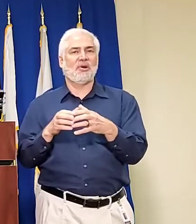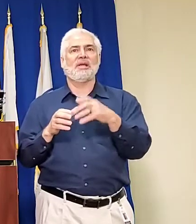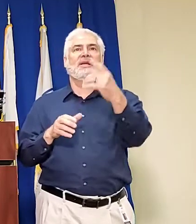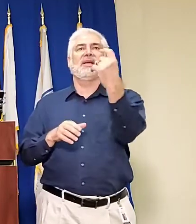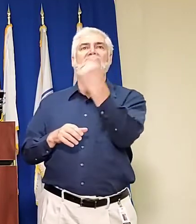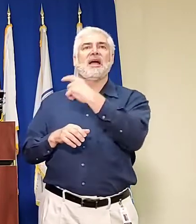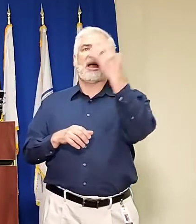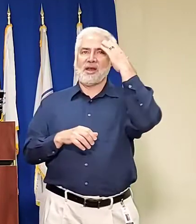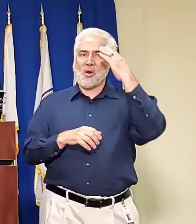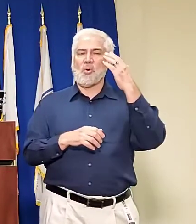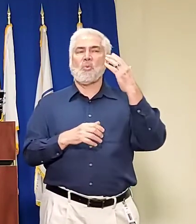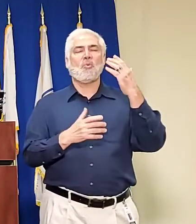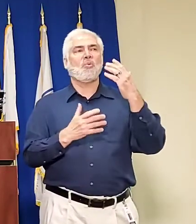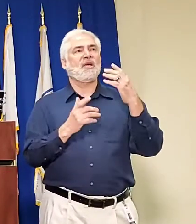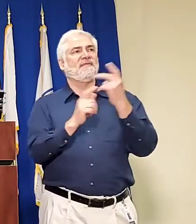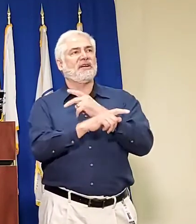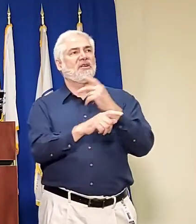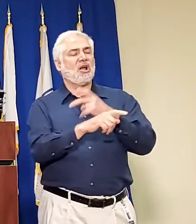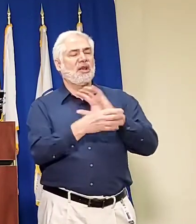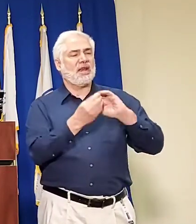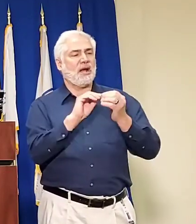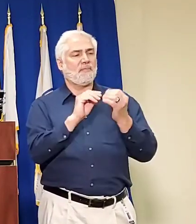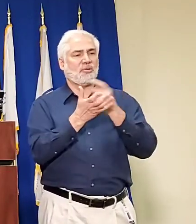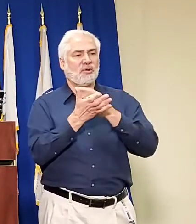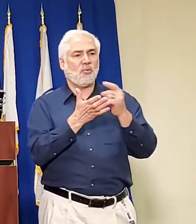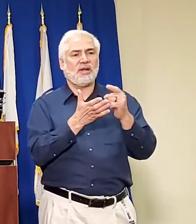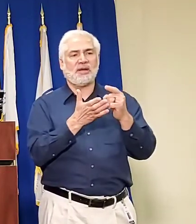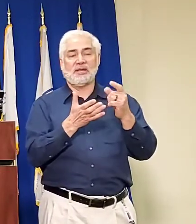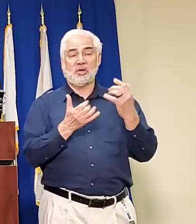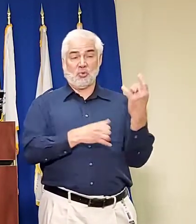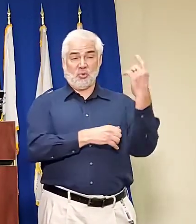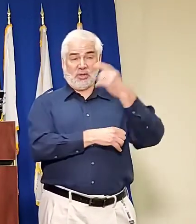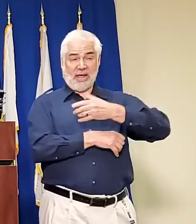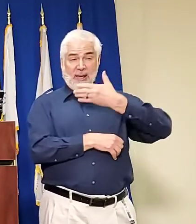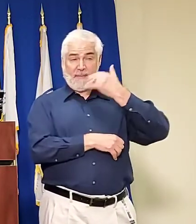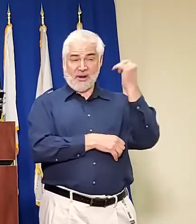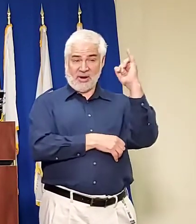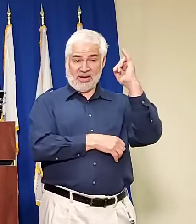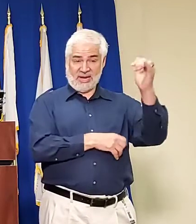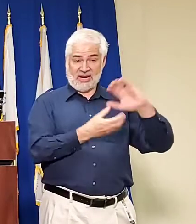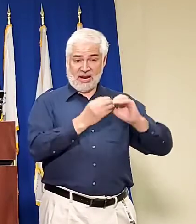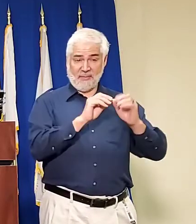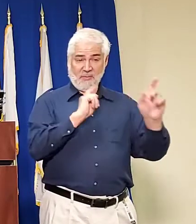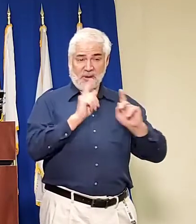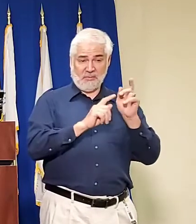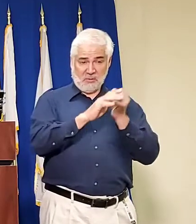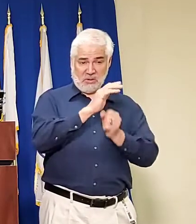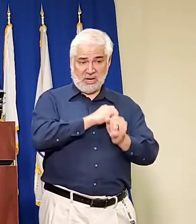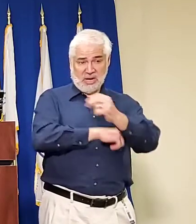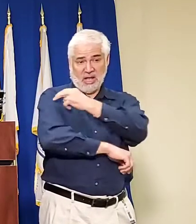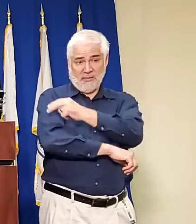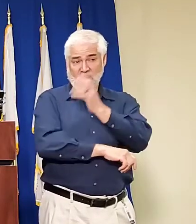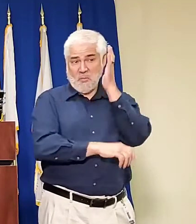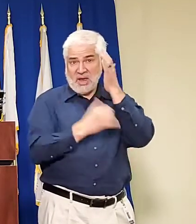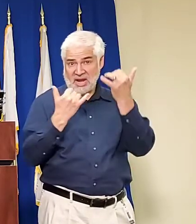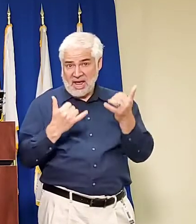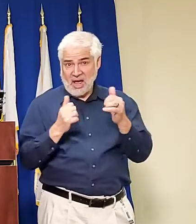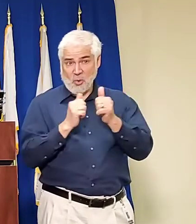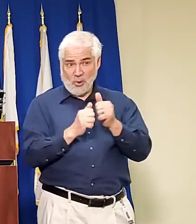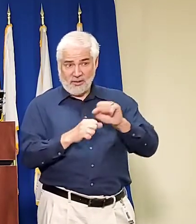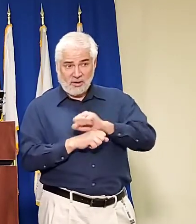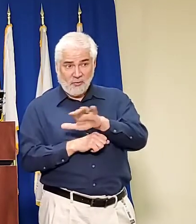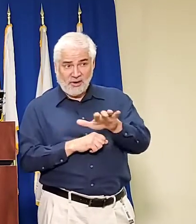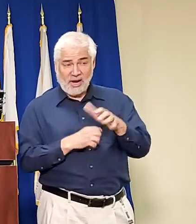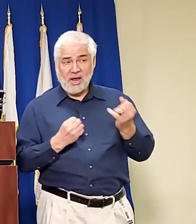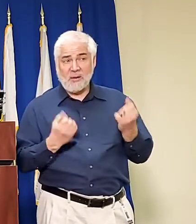I know we've been waiting on the data this week. Do we have a better idea of the number of people in hospital beds right now with